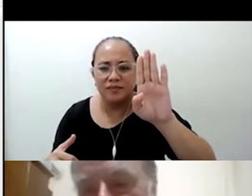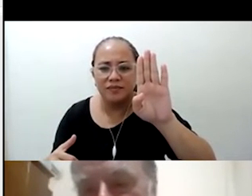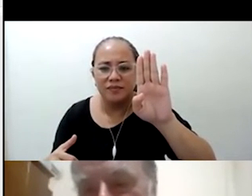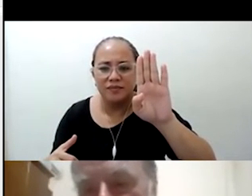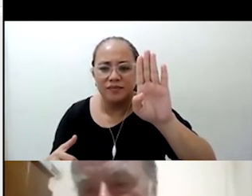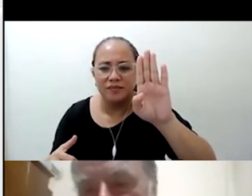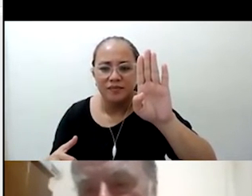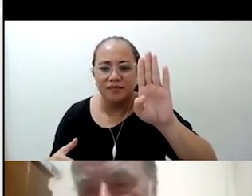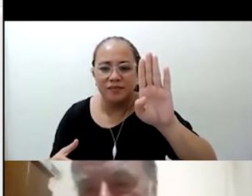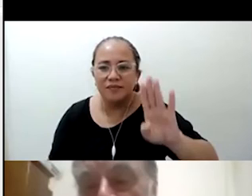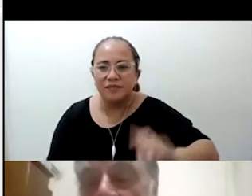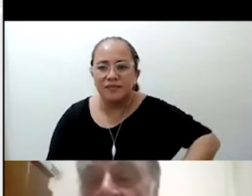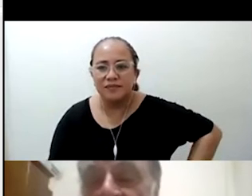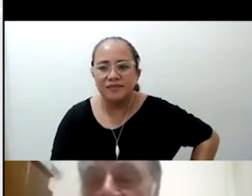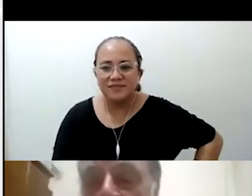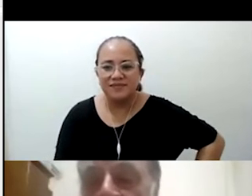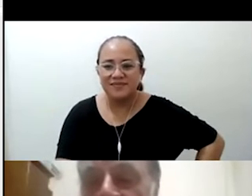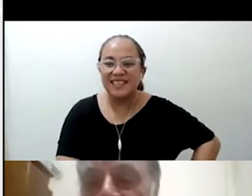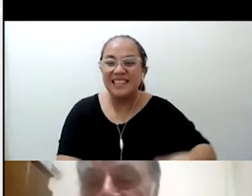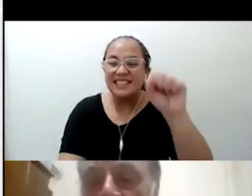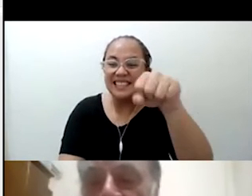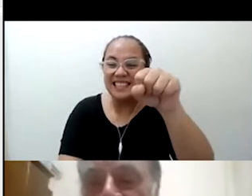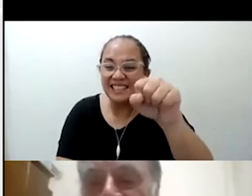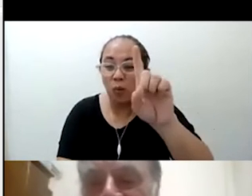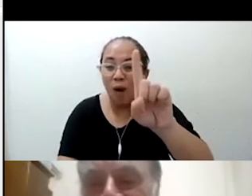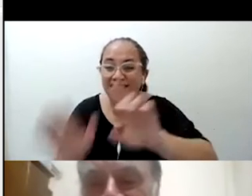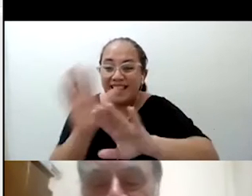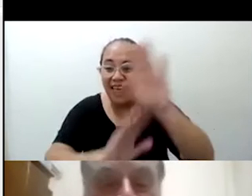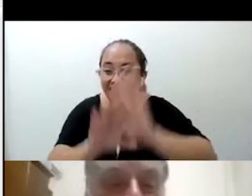Because it's a one-handed sign. Yes, that's correct. So